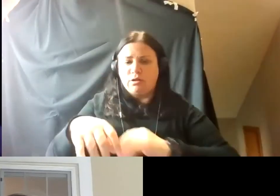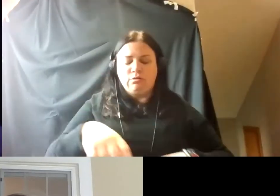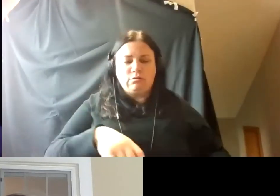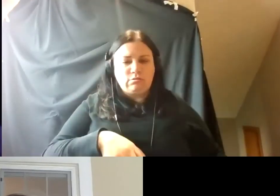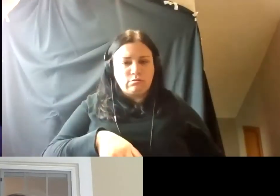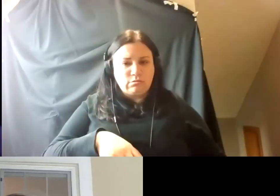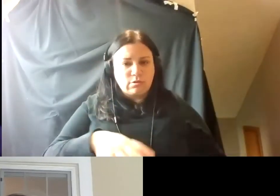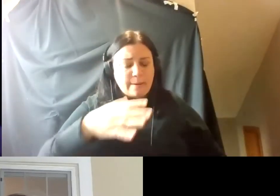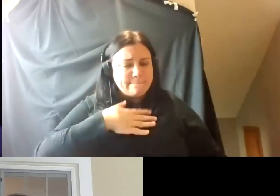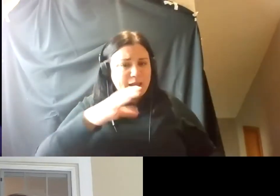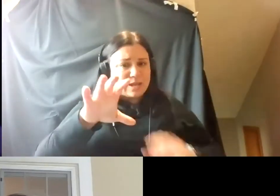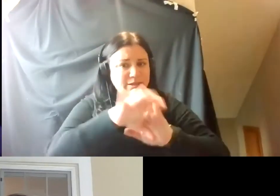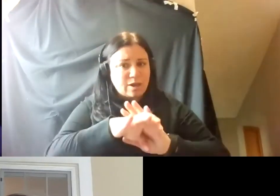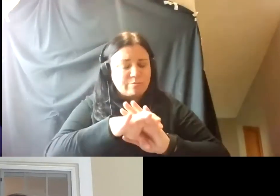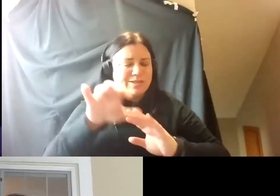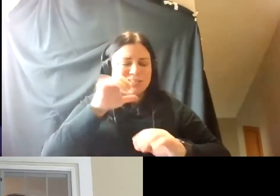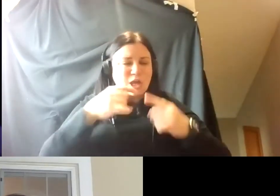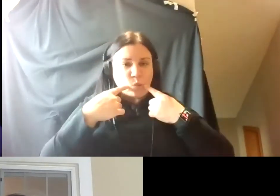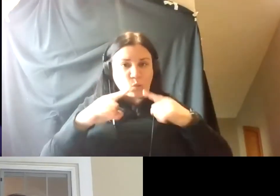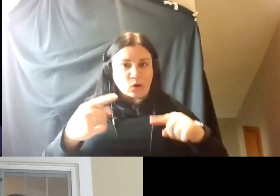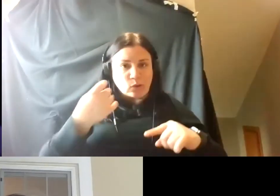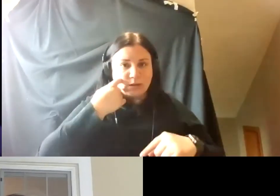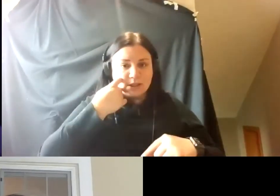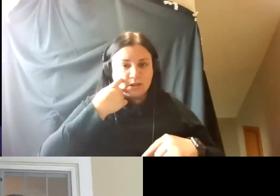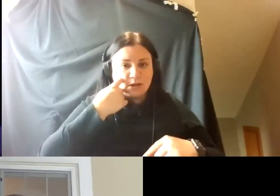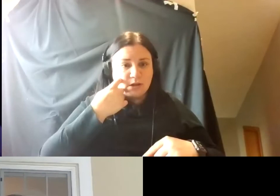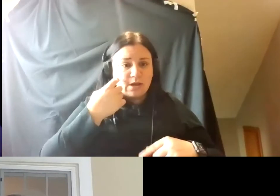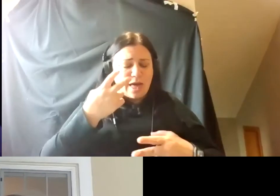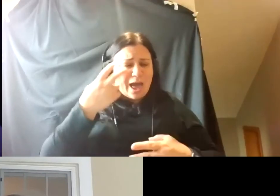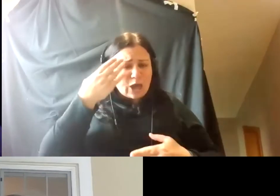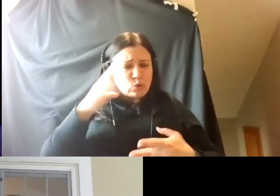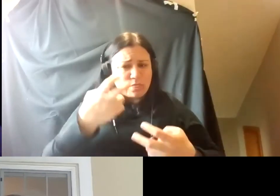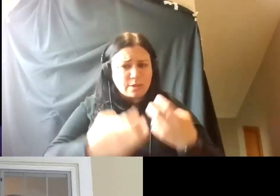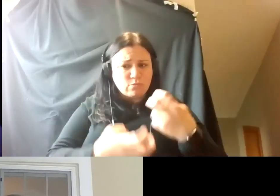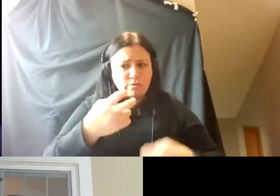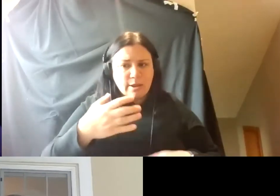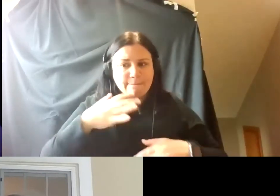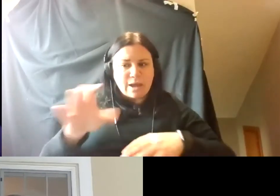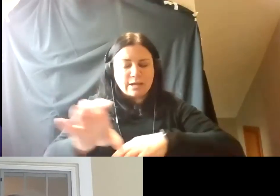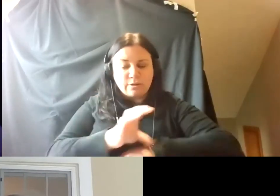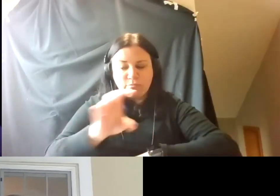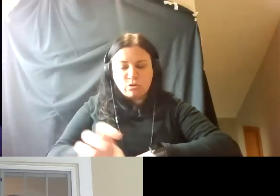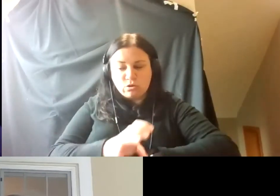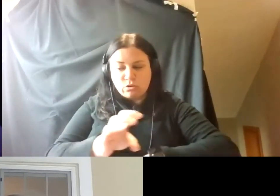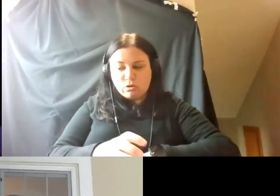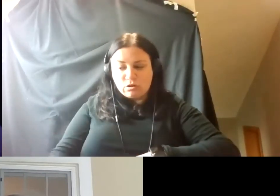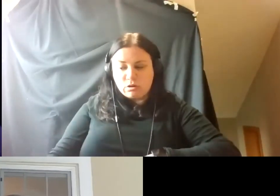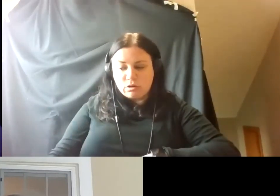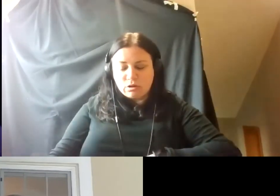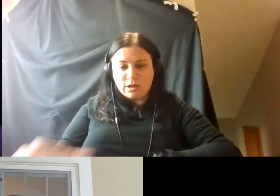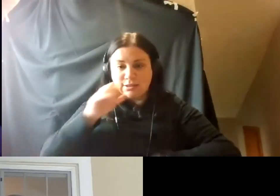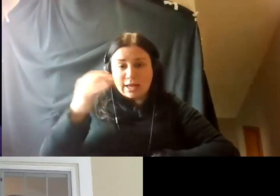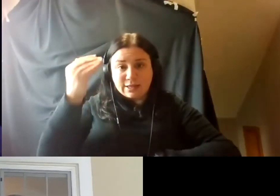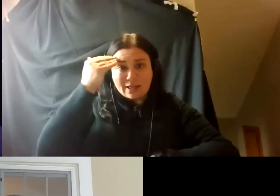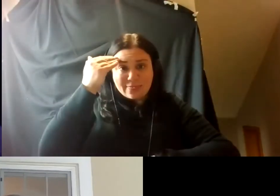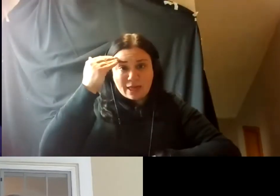my camera's not been working lately. I don't know what's the problem. My computer is not acknowledging